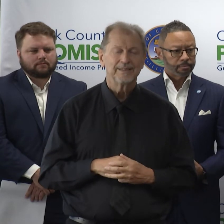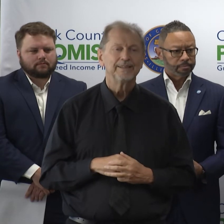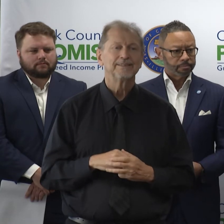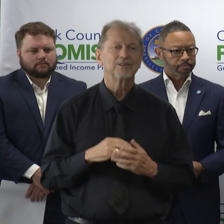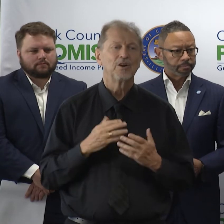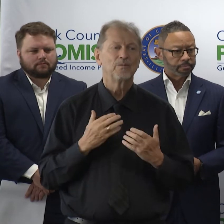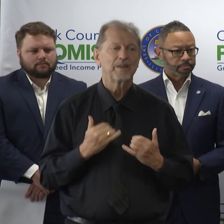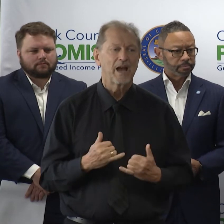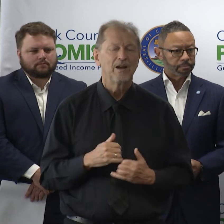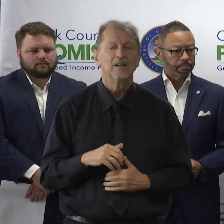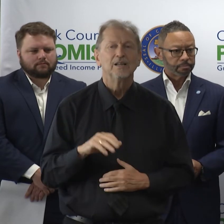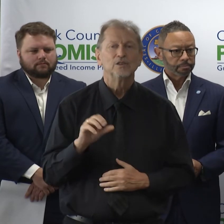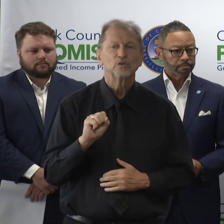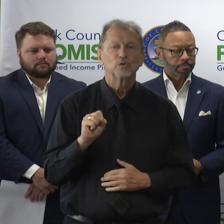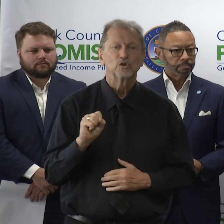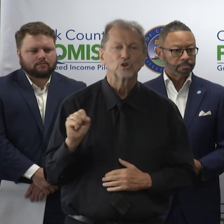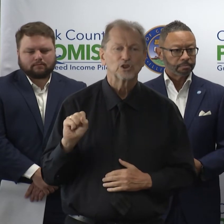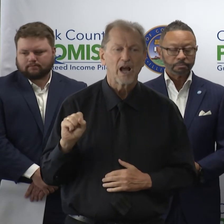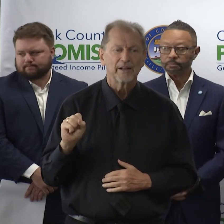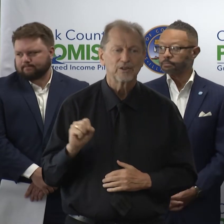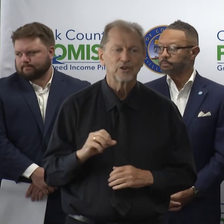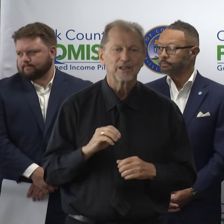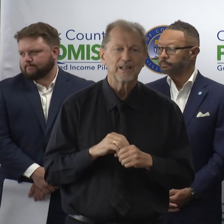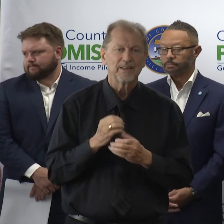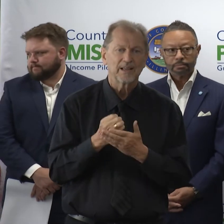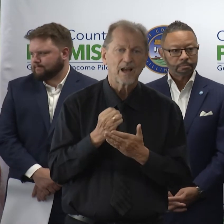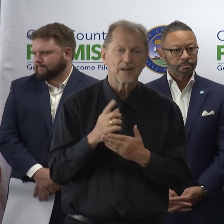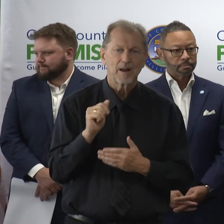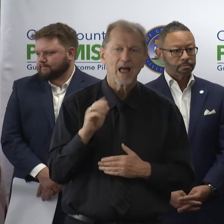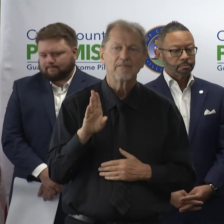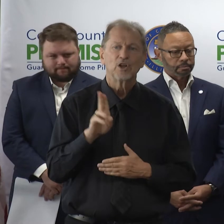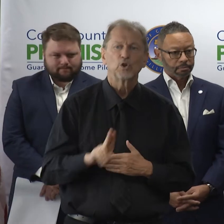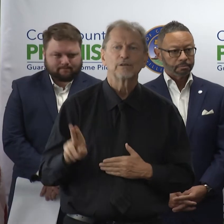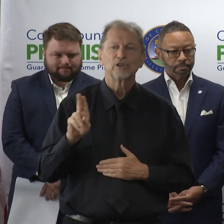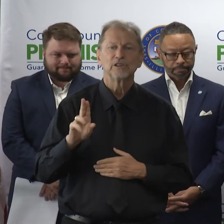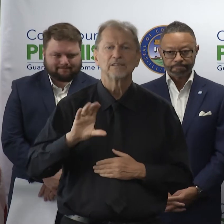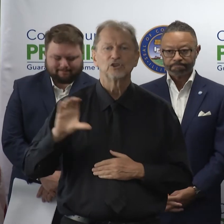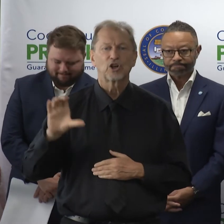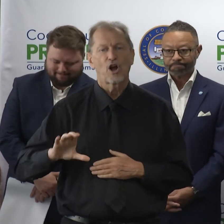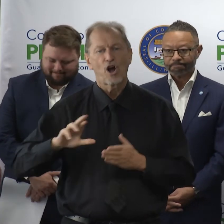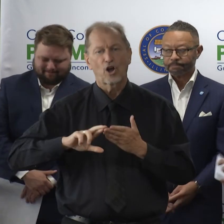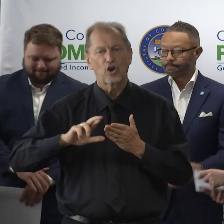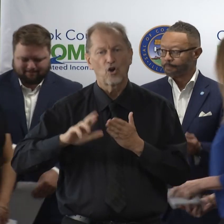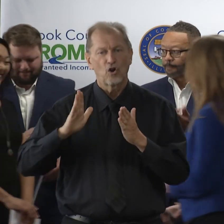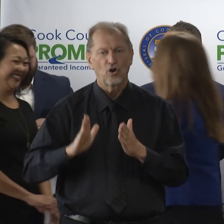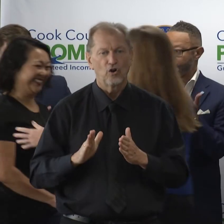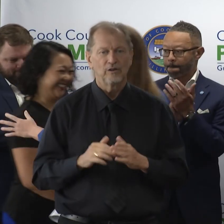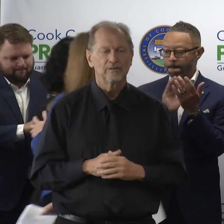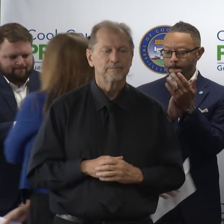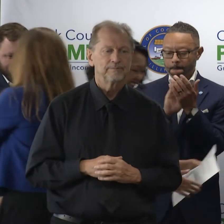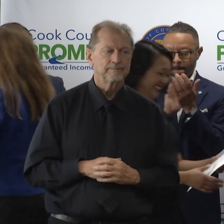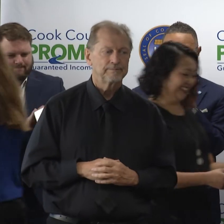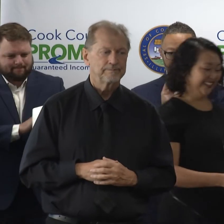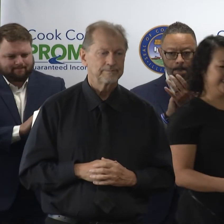colleague, Misuzu Schechtsnyder at the Inclusive Economy Lab at the University of Chicago. Thank you.